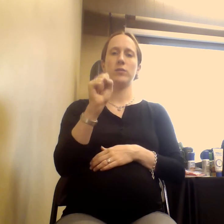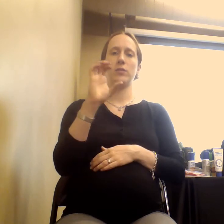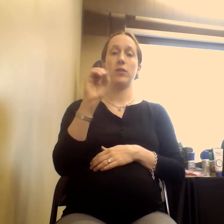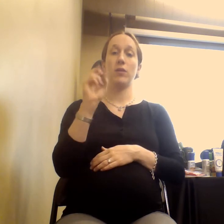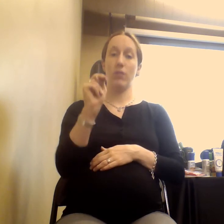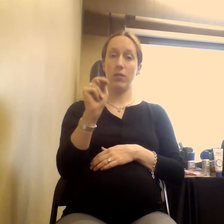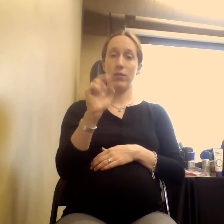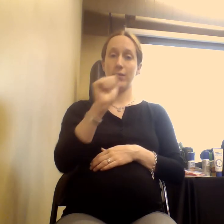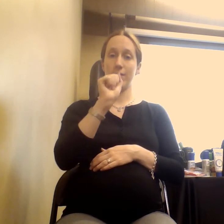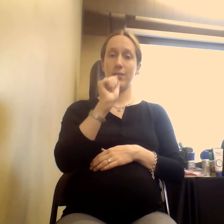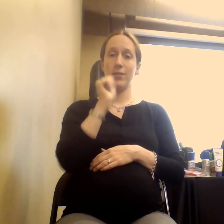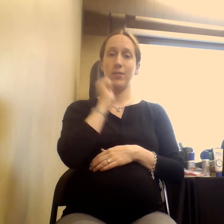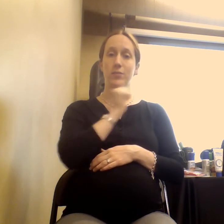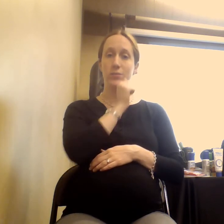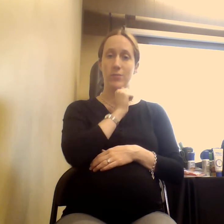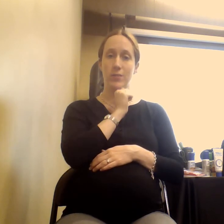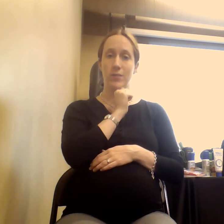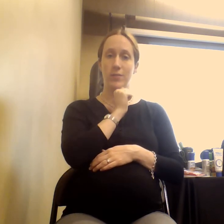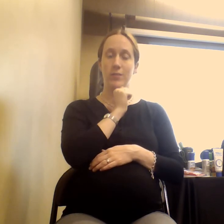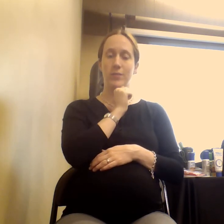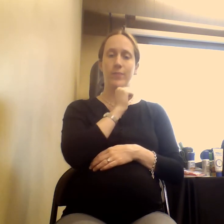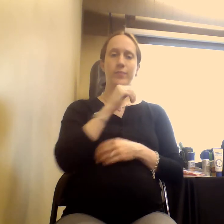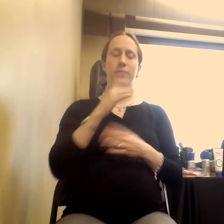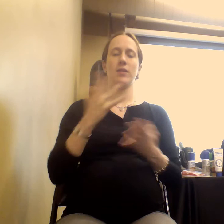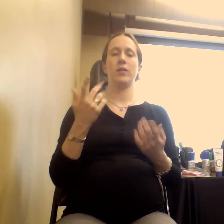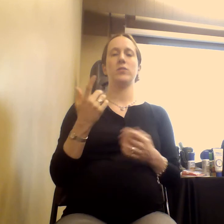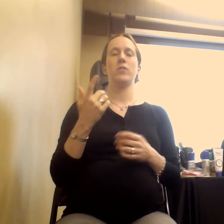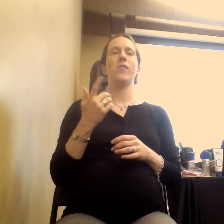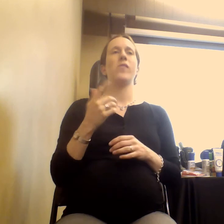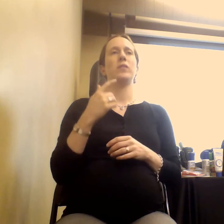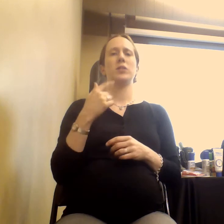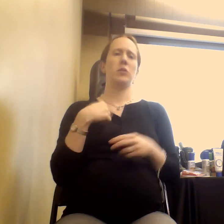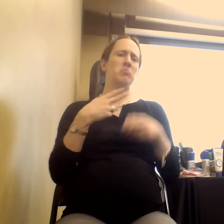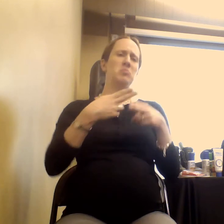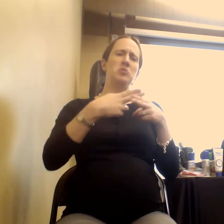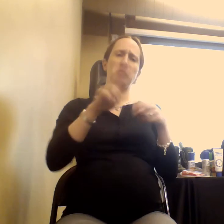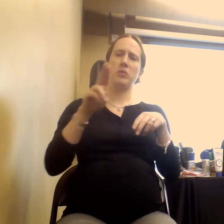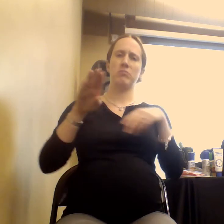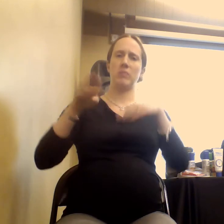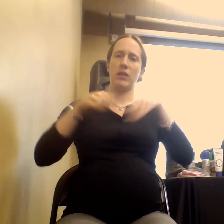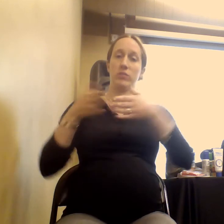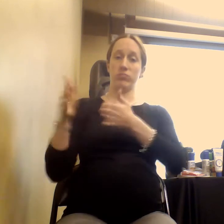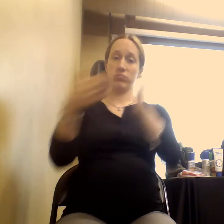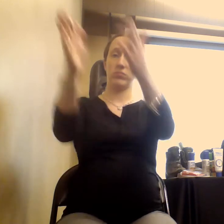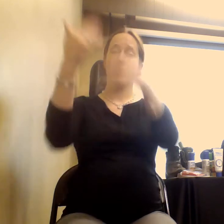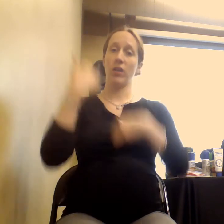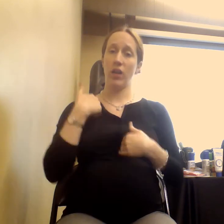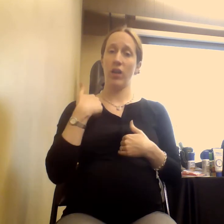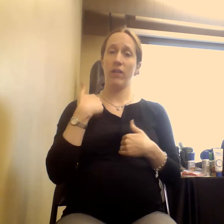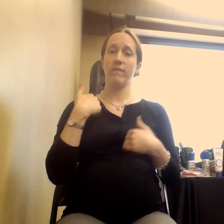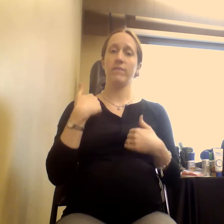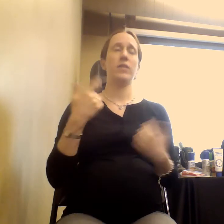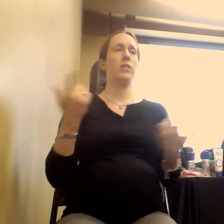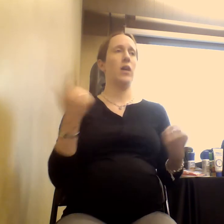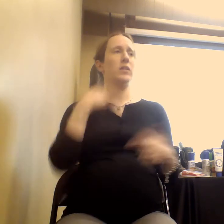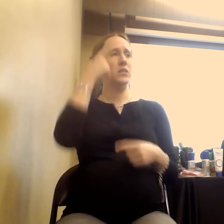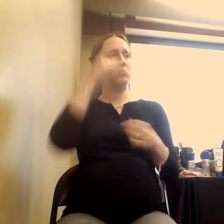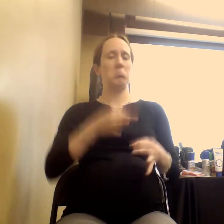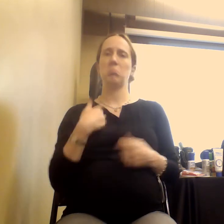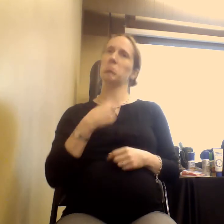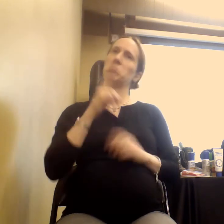trails that go in the back. Short little 10-mile, 12-mile hike. I decided I was going to go do it. I had a couple hours to kill. I get out there on these